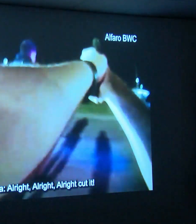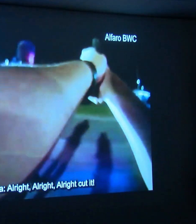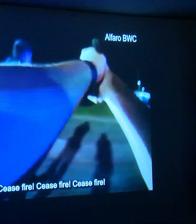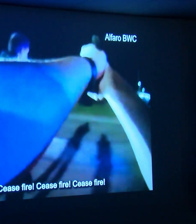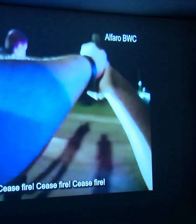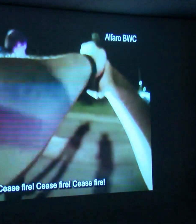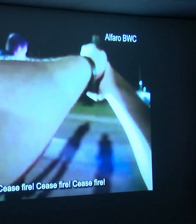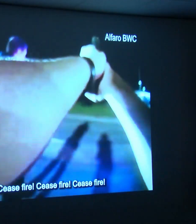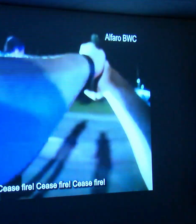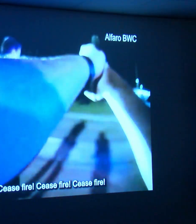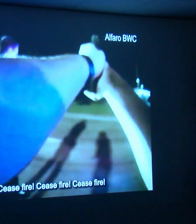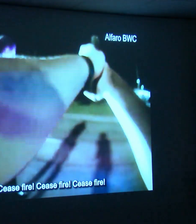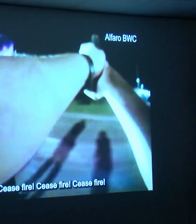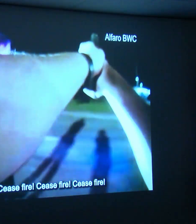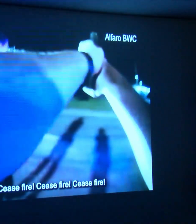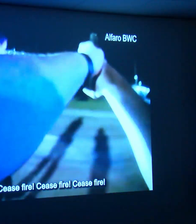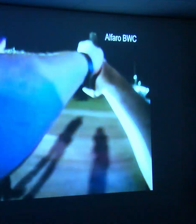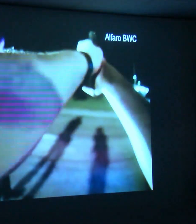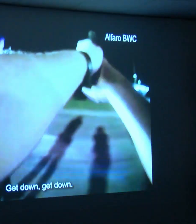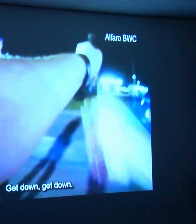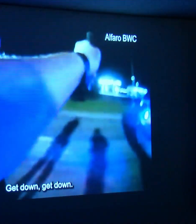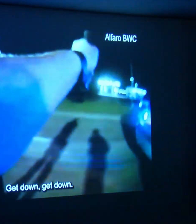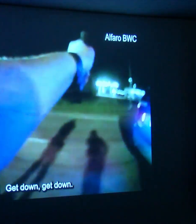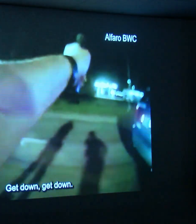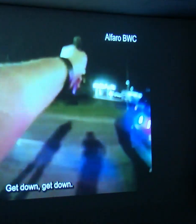right. She's fine. Get down.